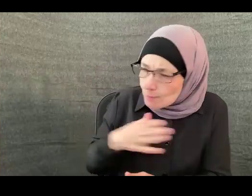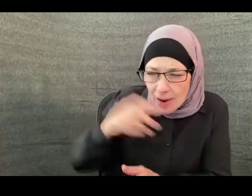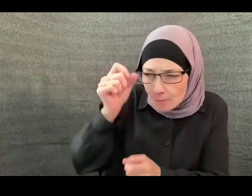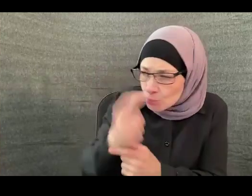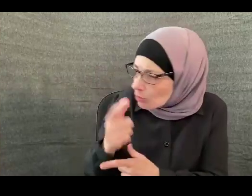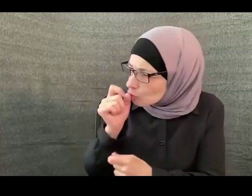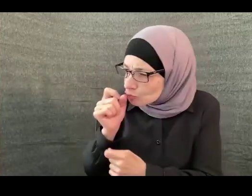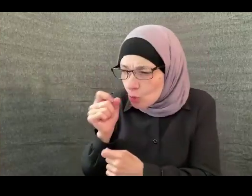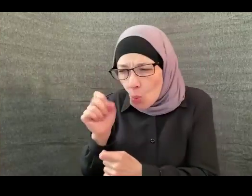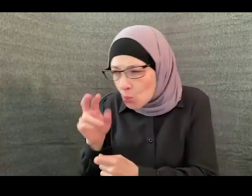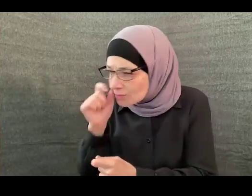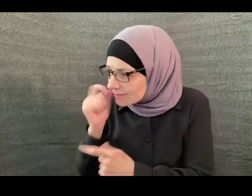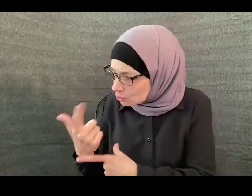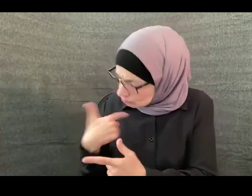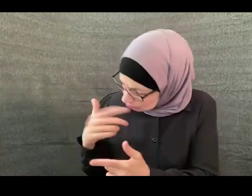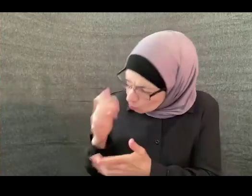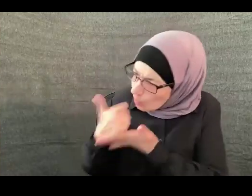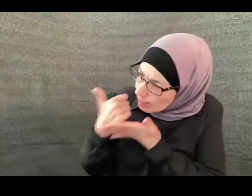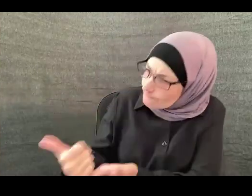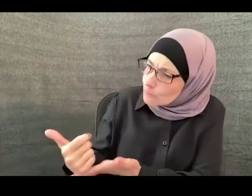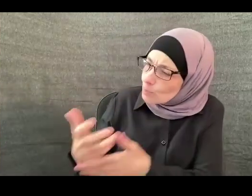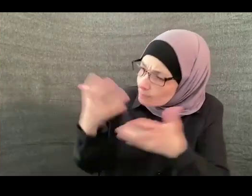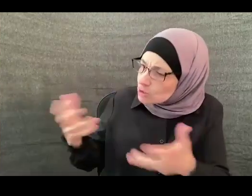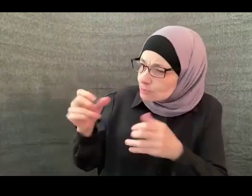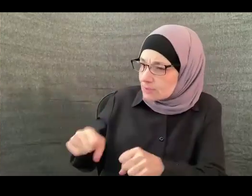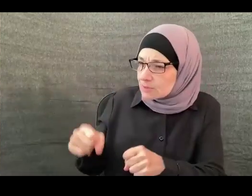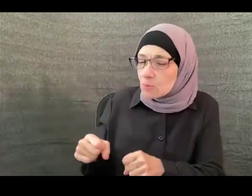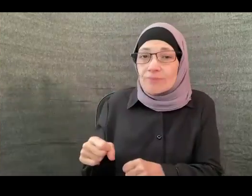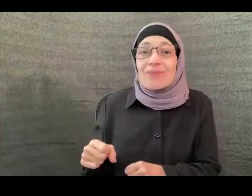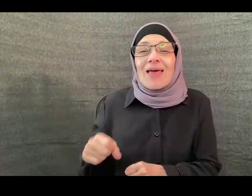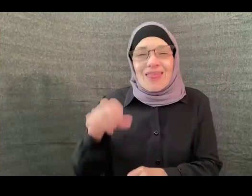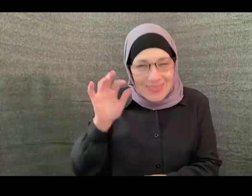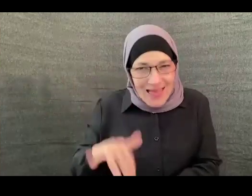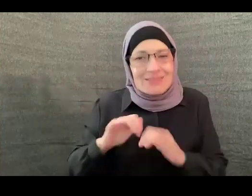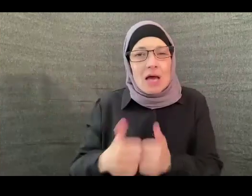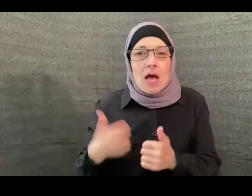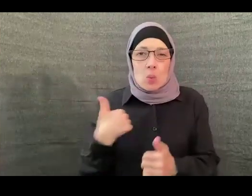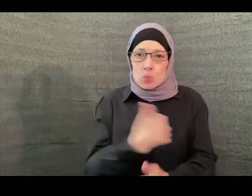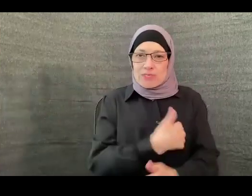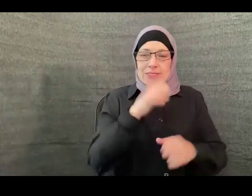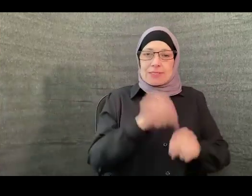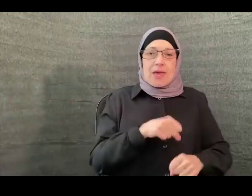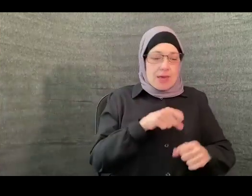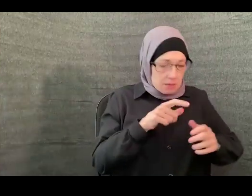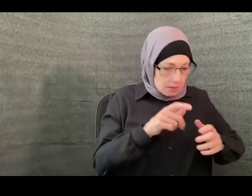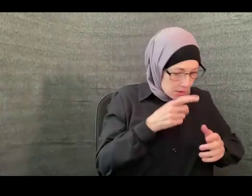This is where we need to practice the Quran the most.